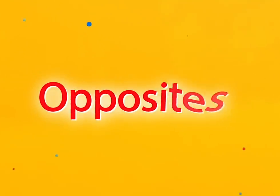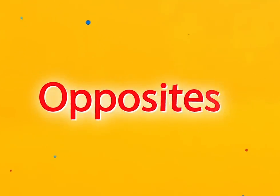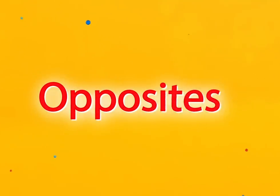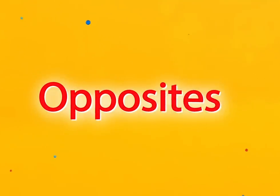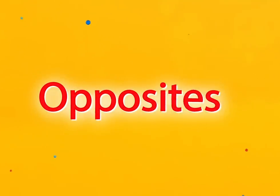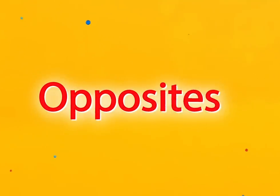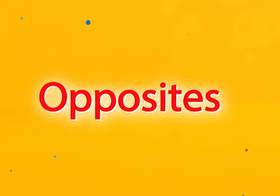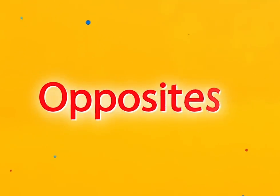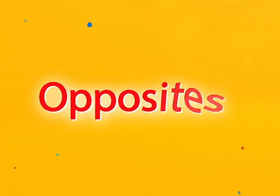Opposites.